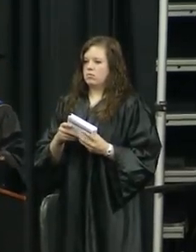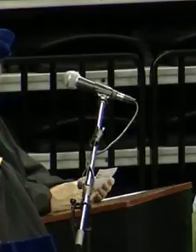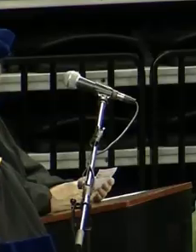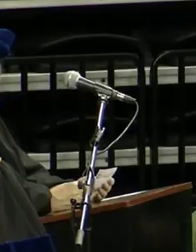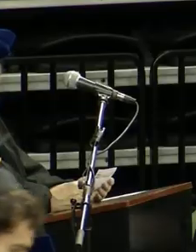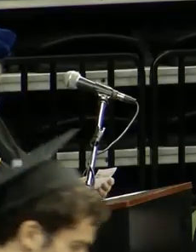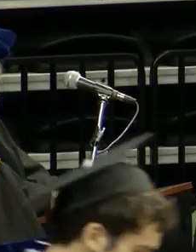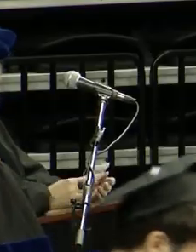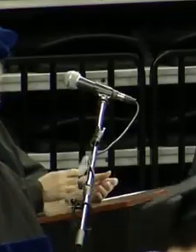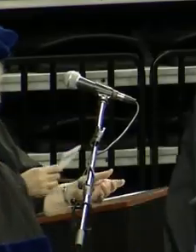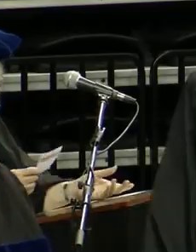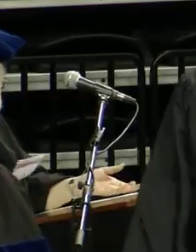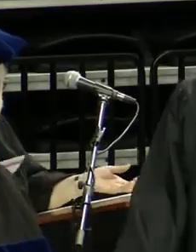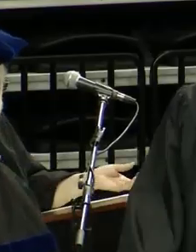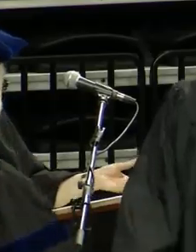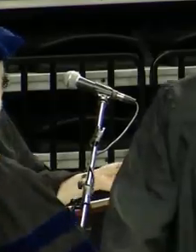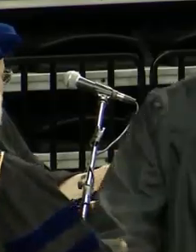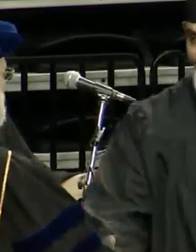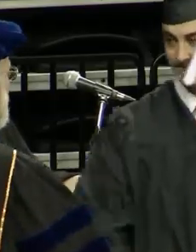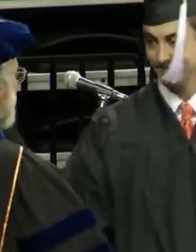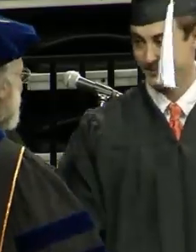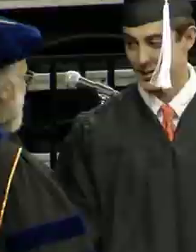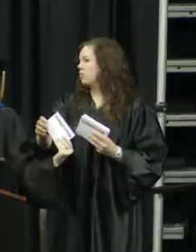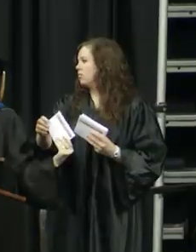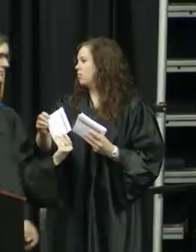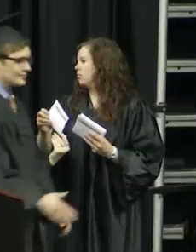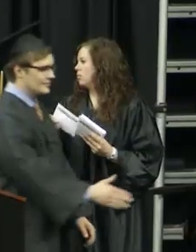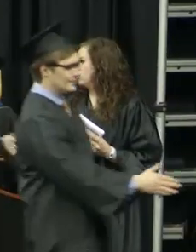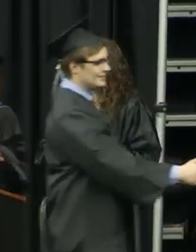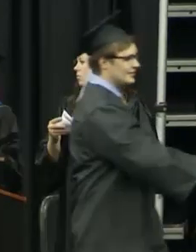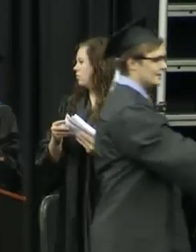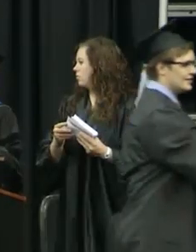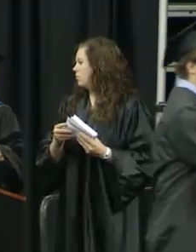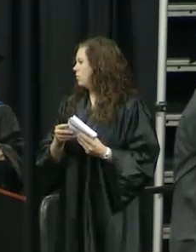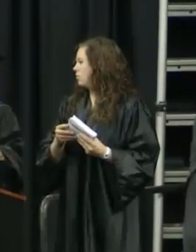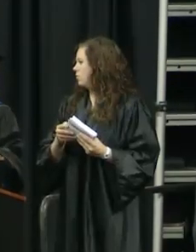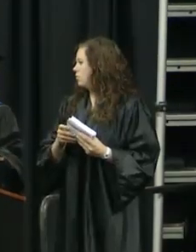David Lang. Michael Brooks.